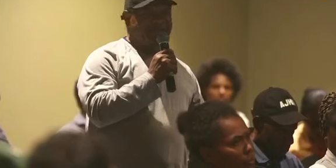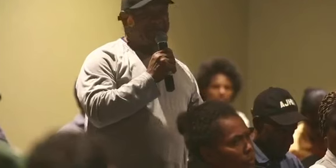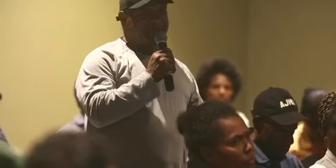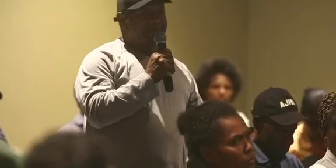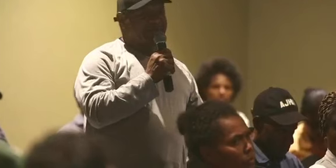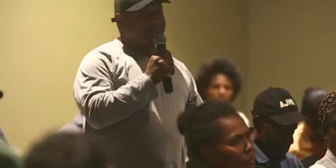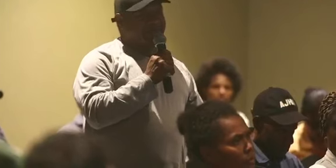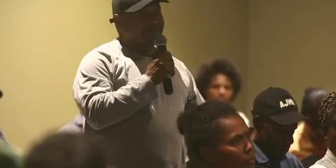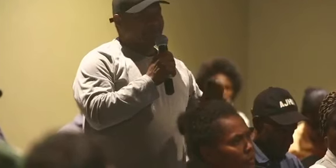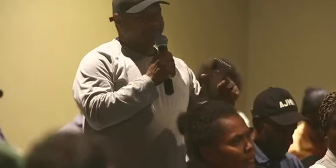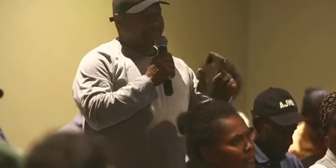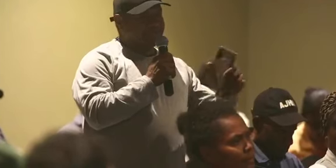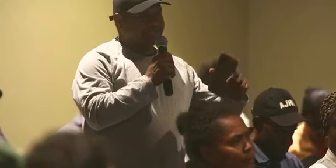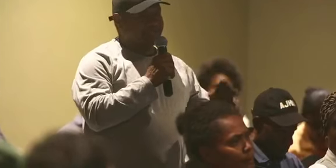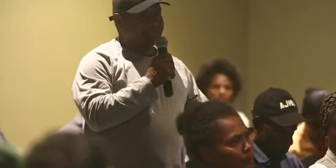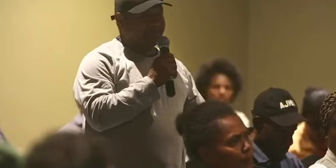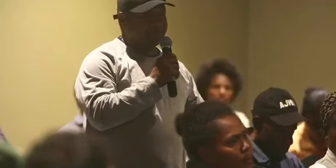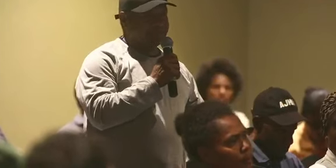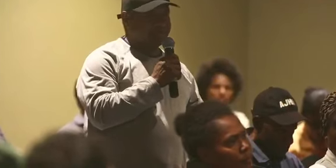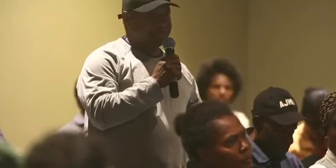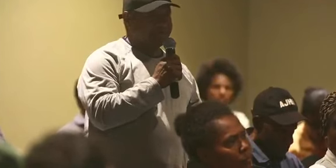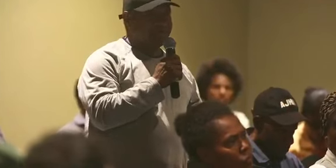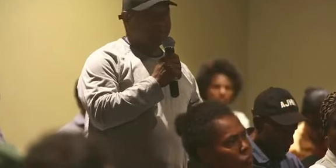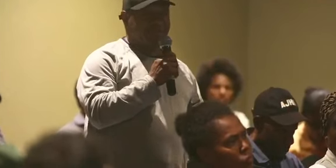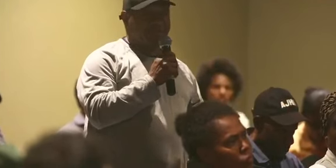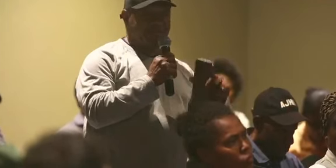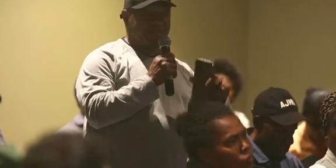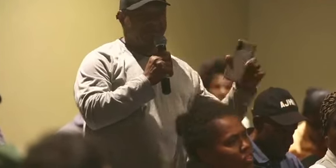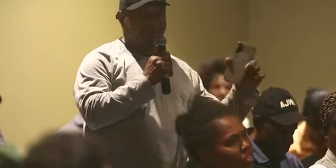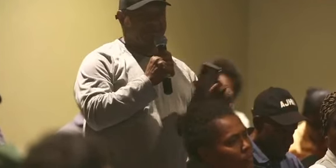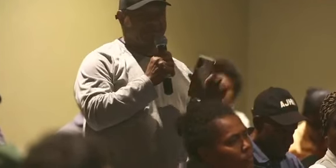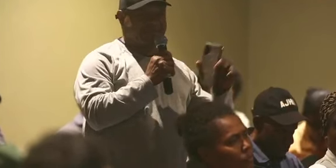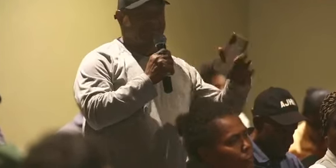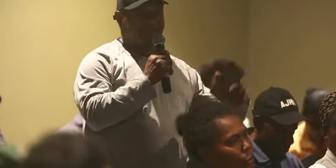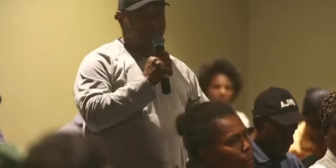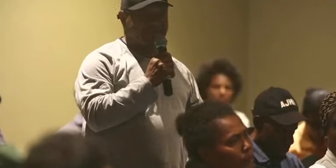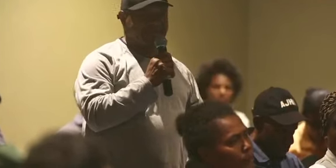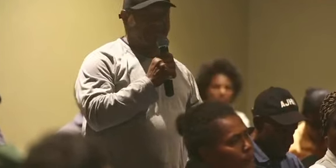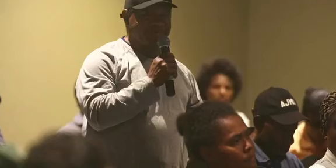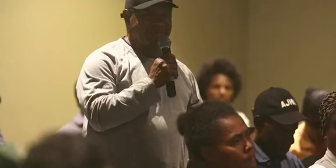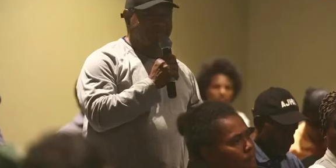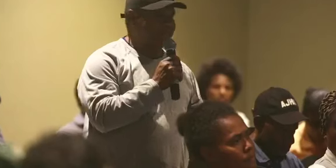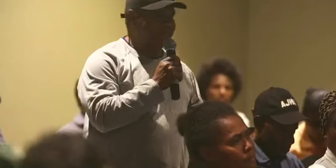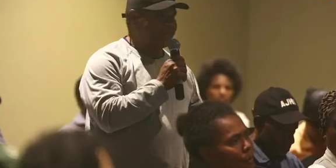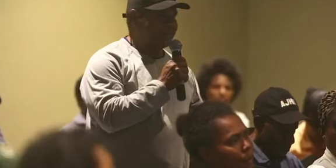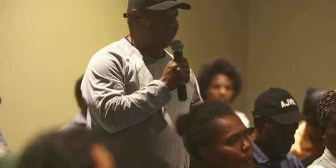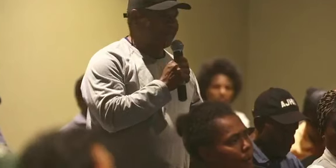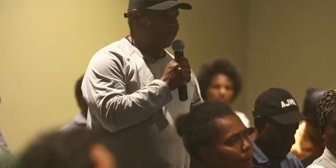did not give you the question instantly because we are trying to figure out what questions that we can give it to you.